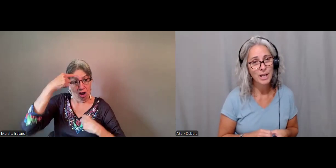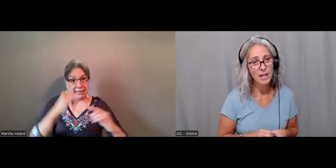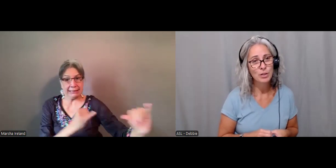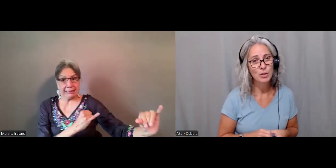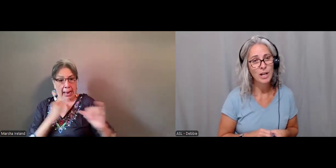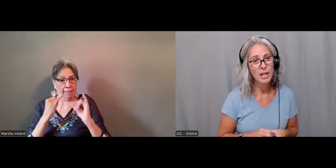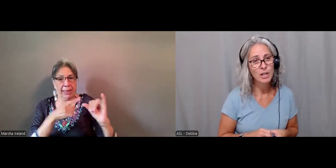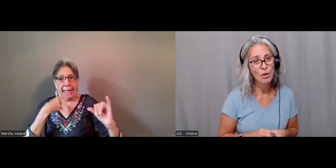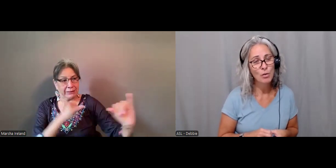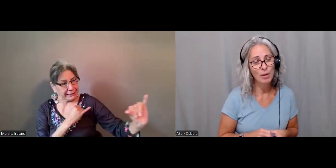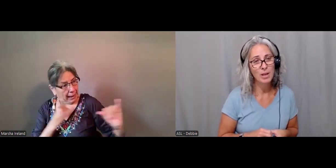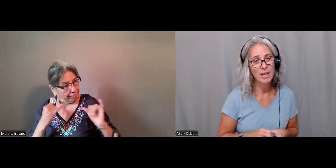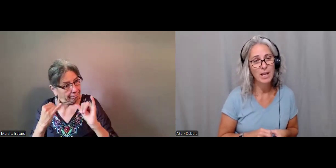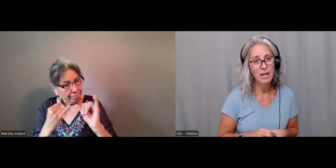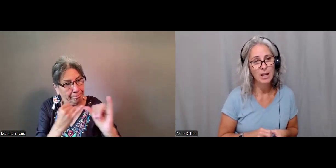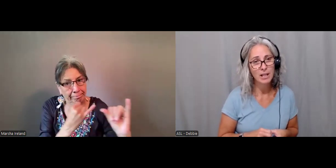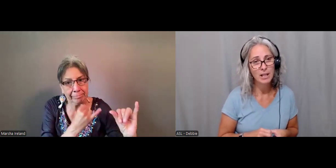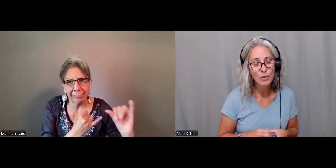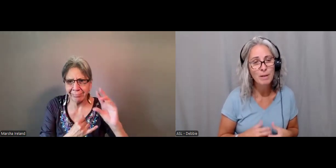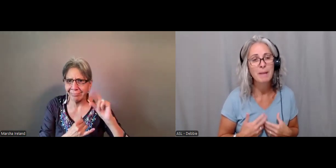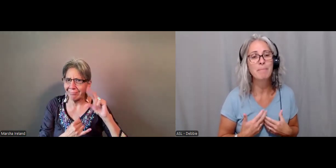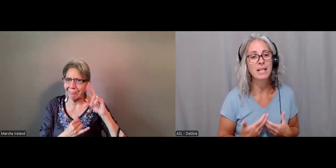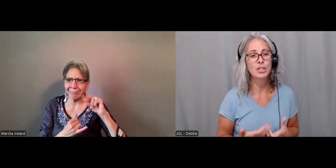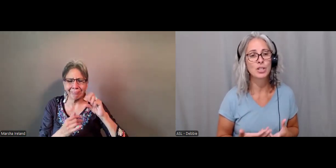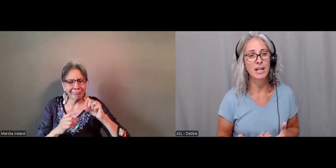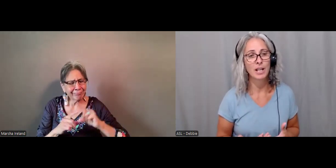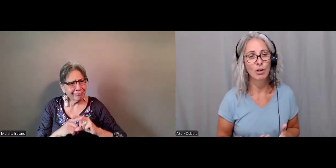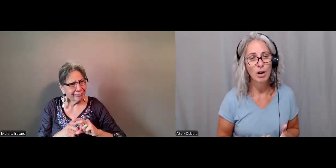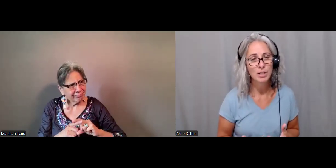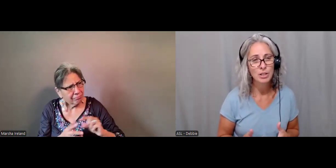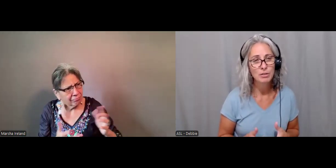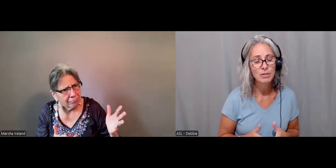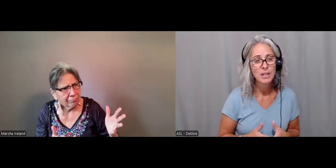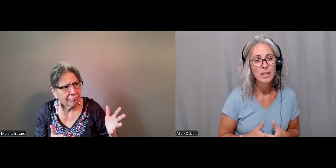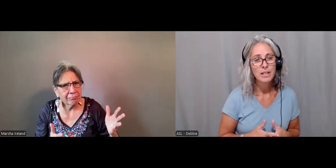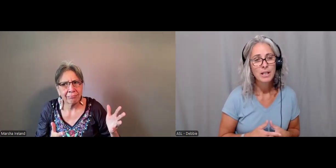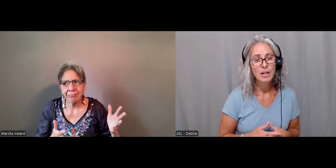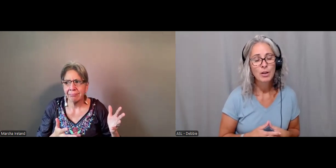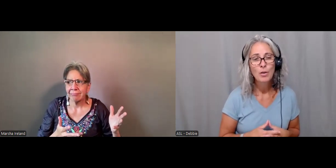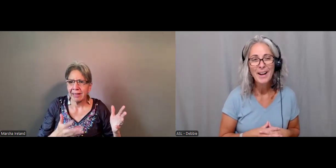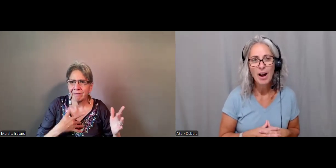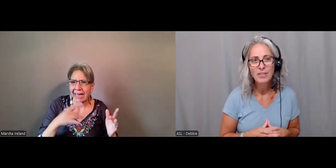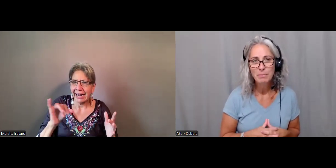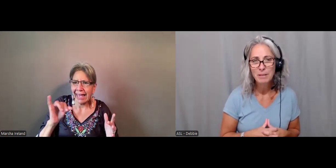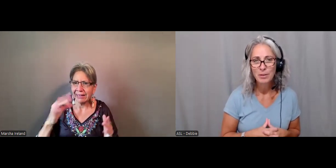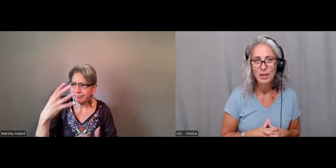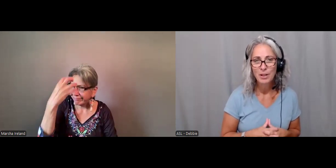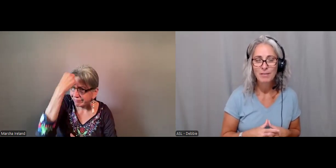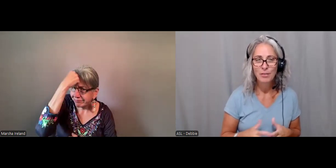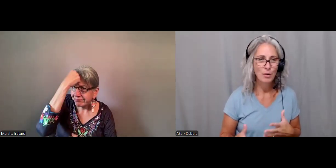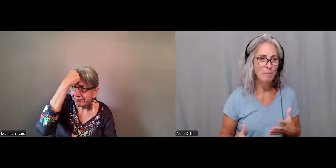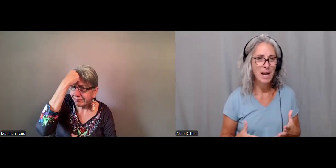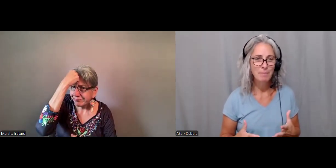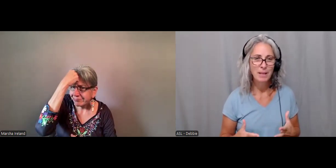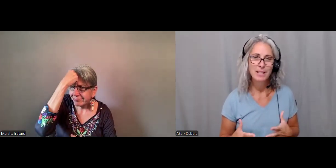work together so that I know that my message is getting across to you. I know quite often people are kind